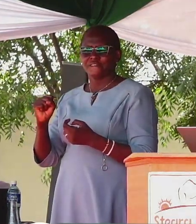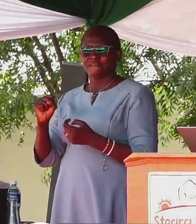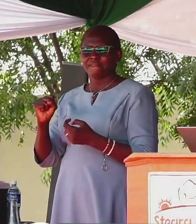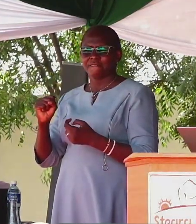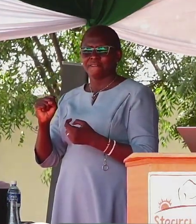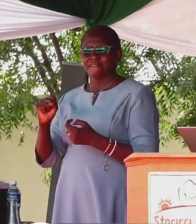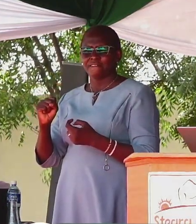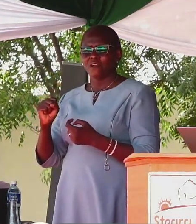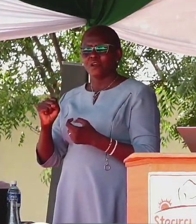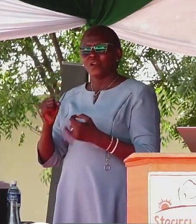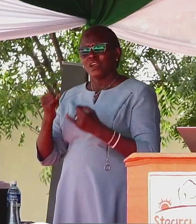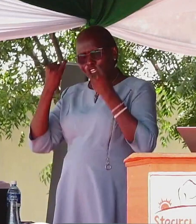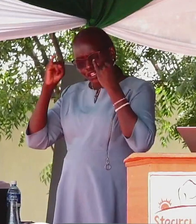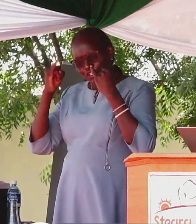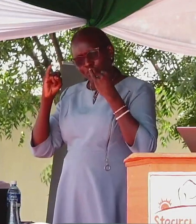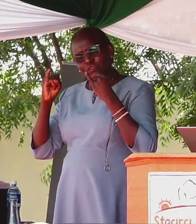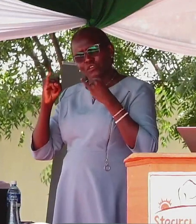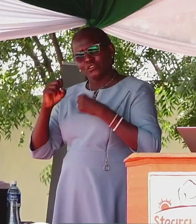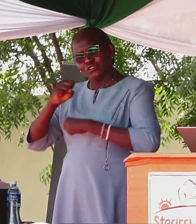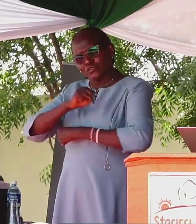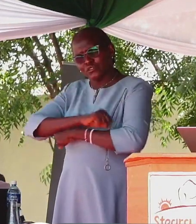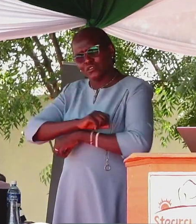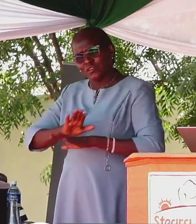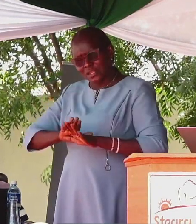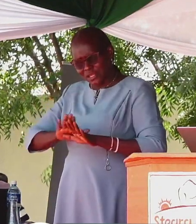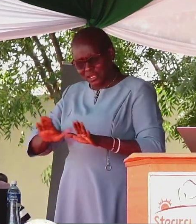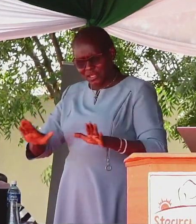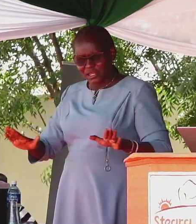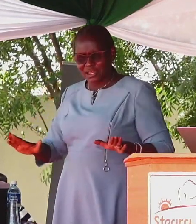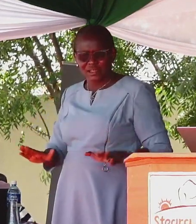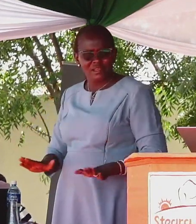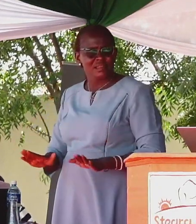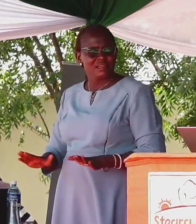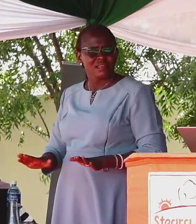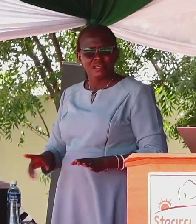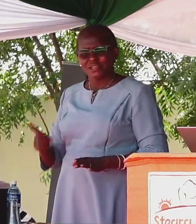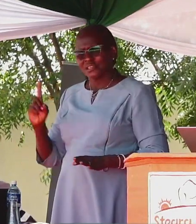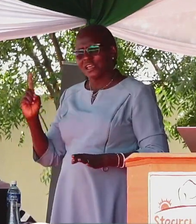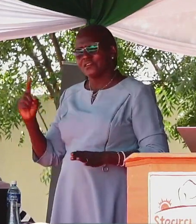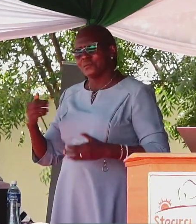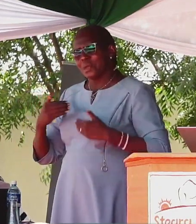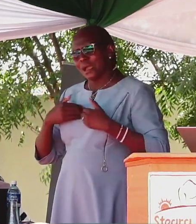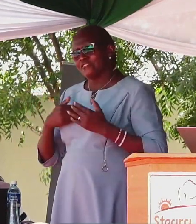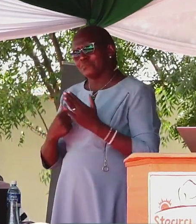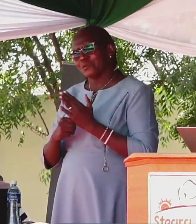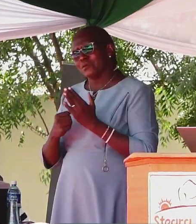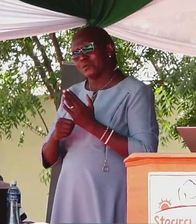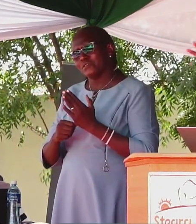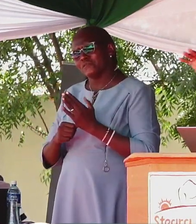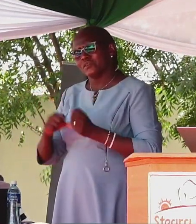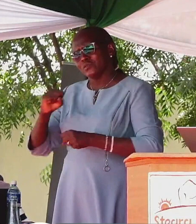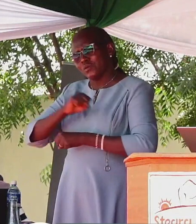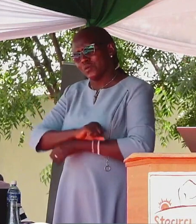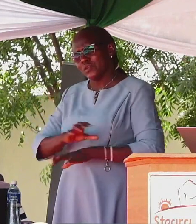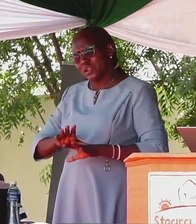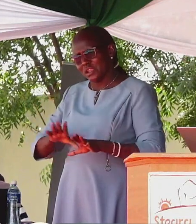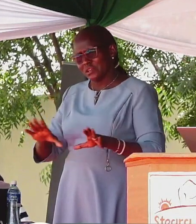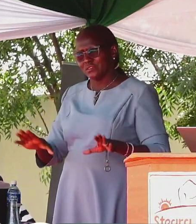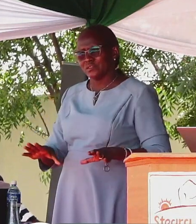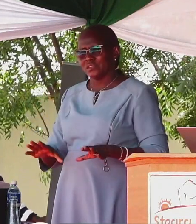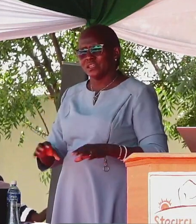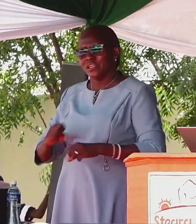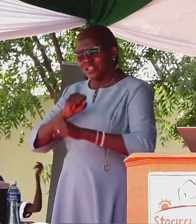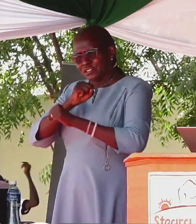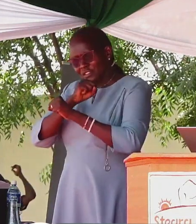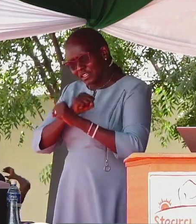on issues of school land, you know, Nairobi, we have issues with problems with grabbing of school land. So we are already securing